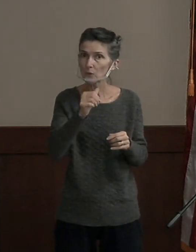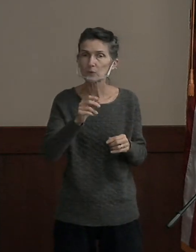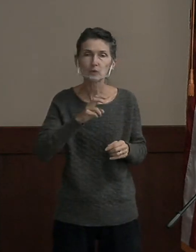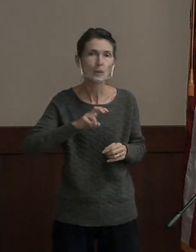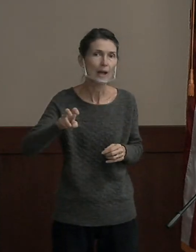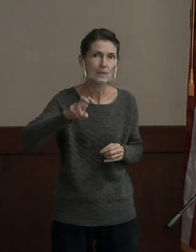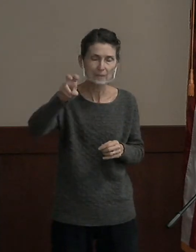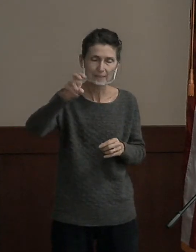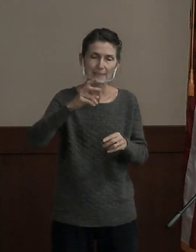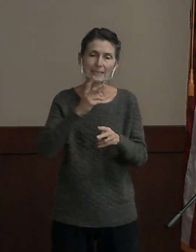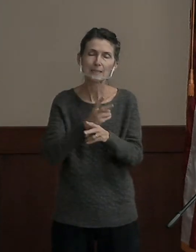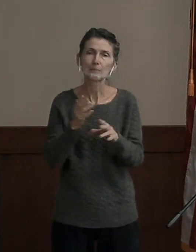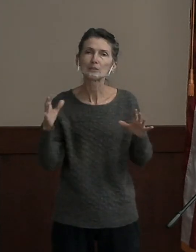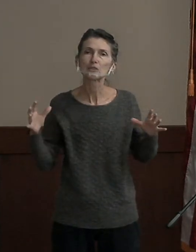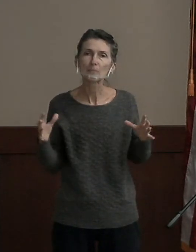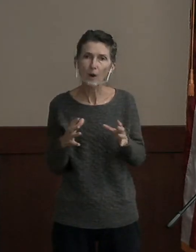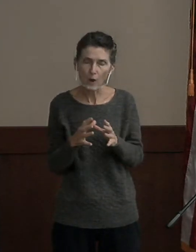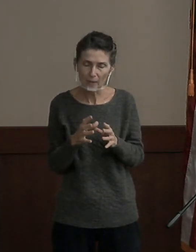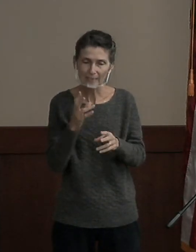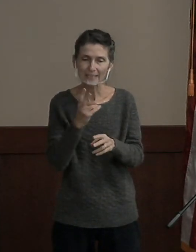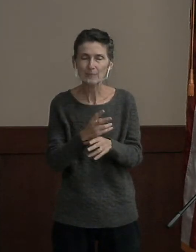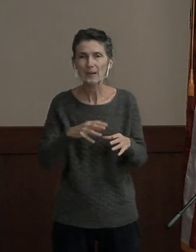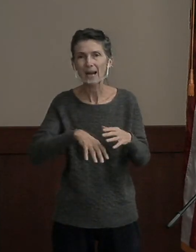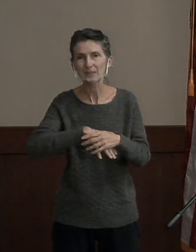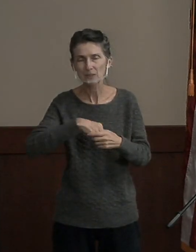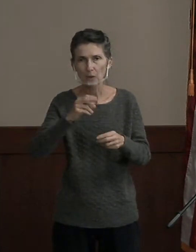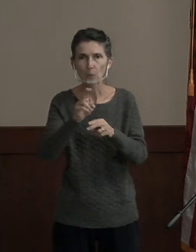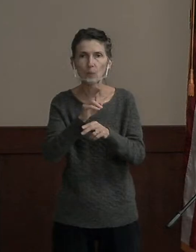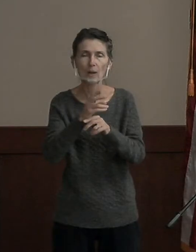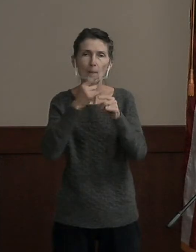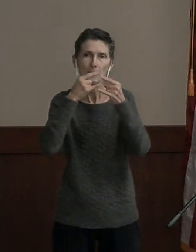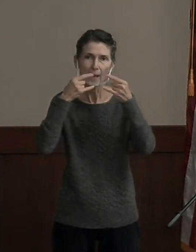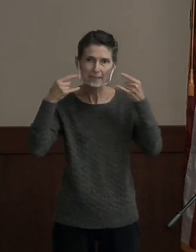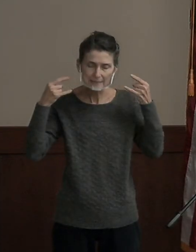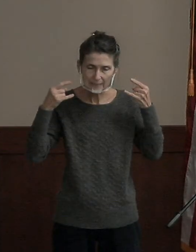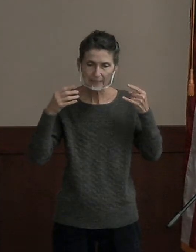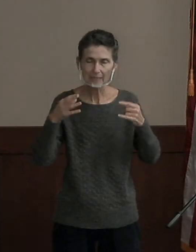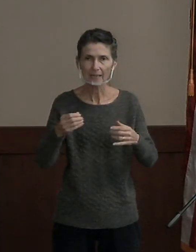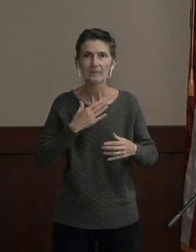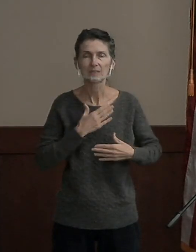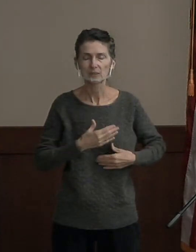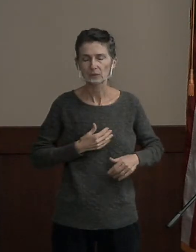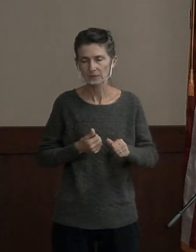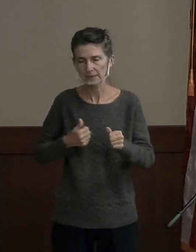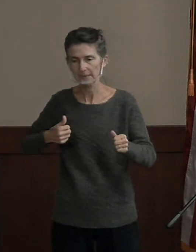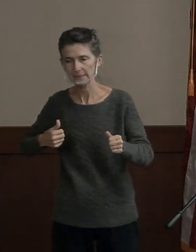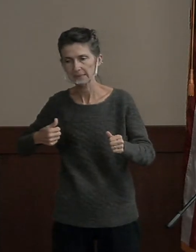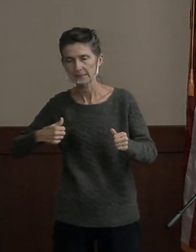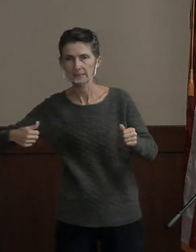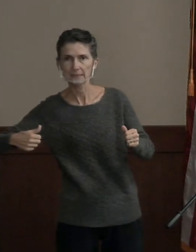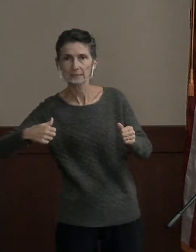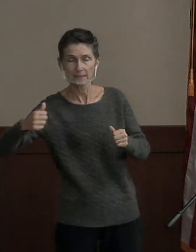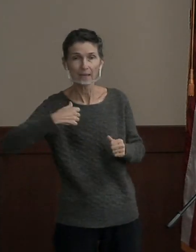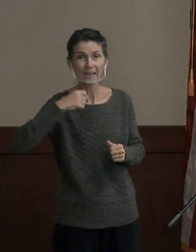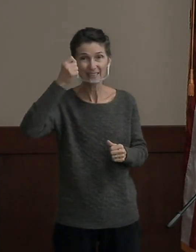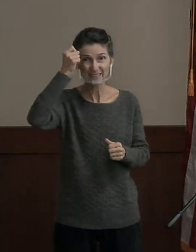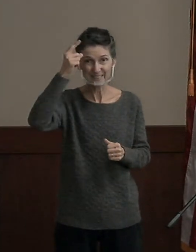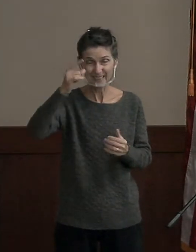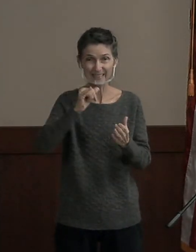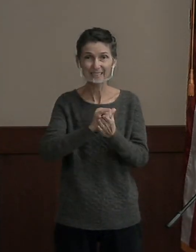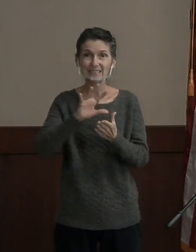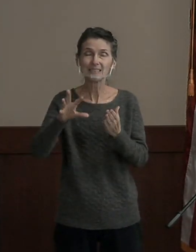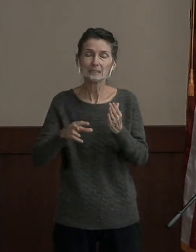travel, keep it small, keep it outside, wear a mask, and physically distance. I understand these measures are an